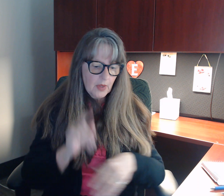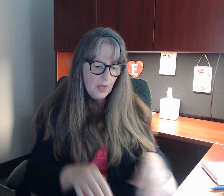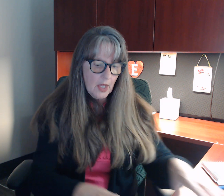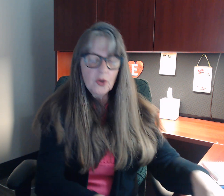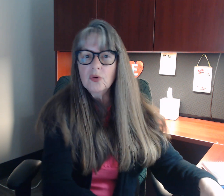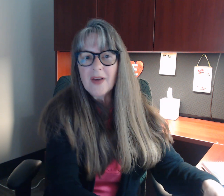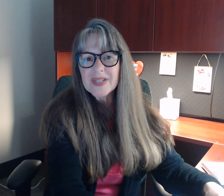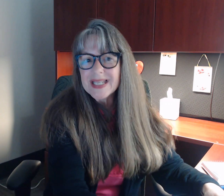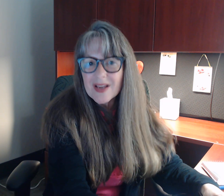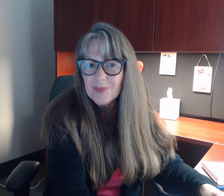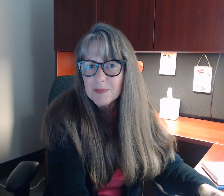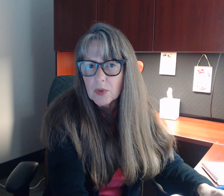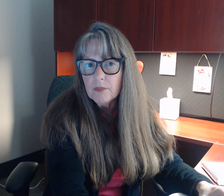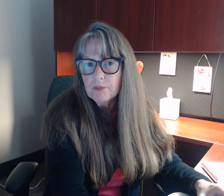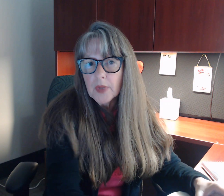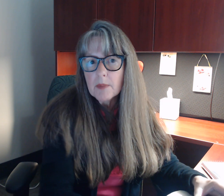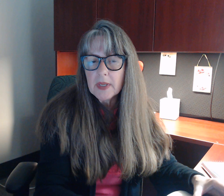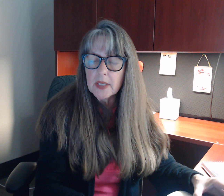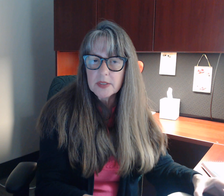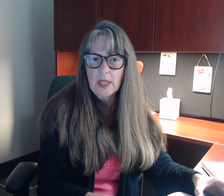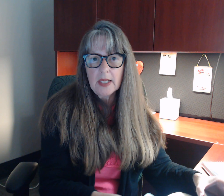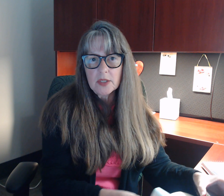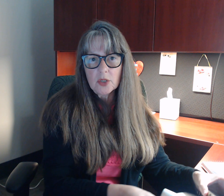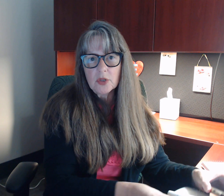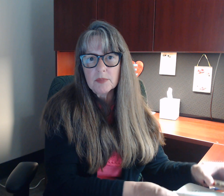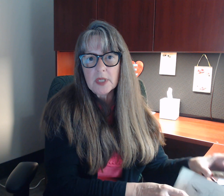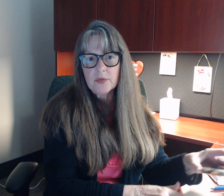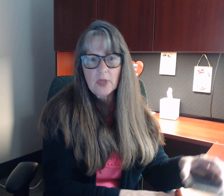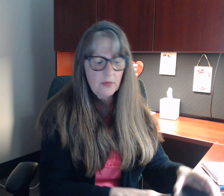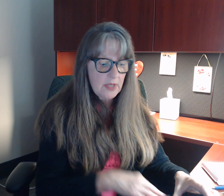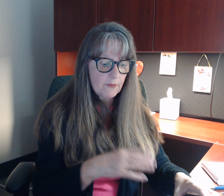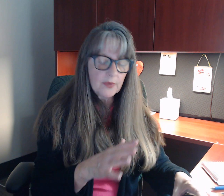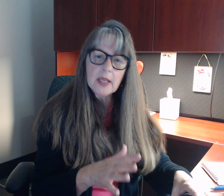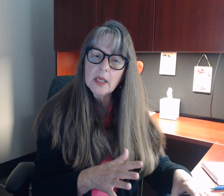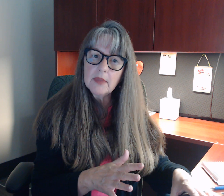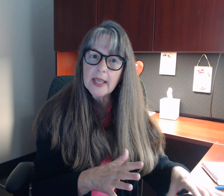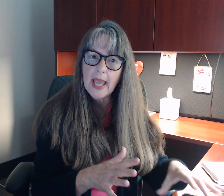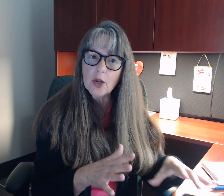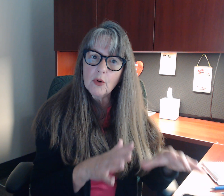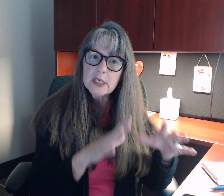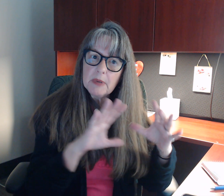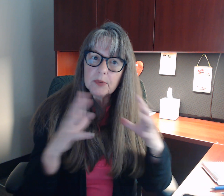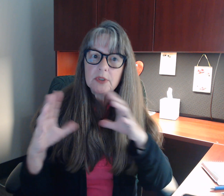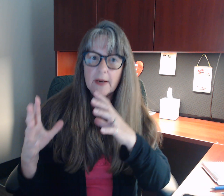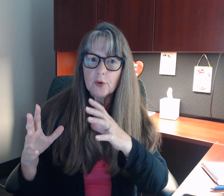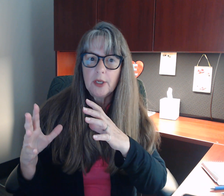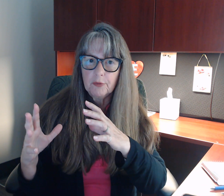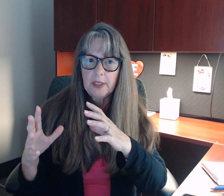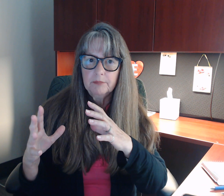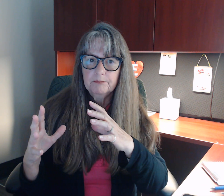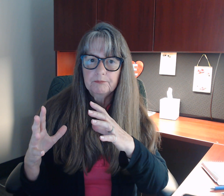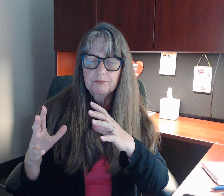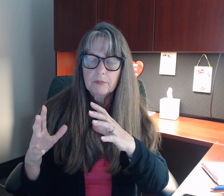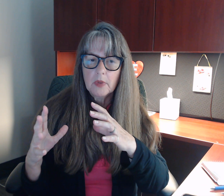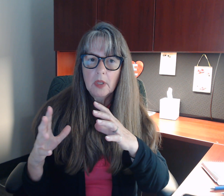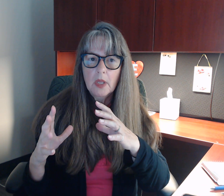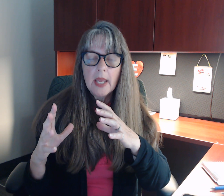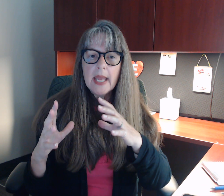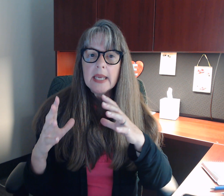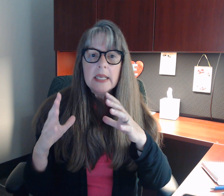And you don't have to say deaf people because they consider themselves deaf. They categorize people deaf or hearing.